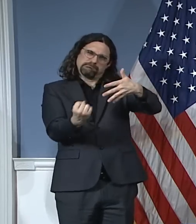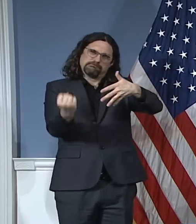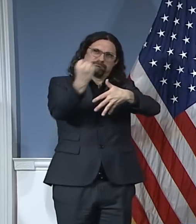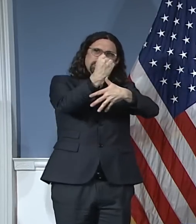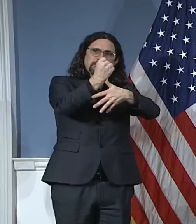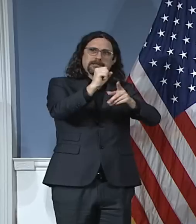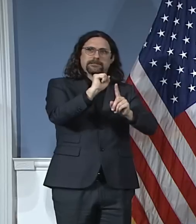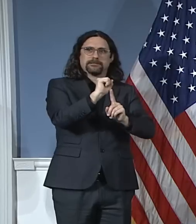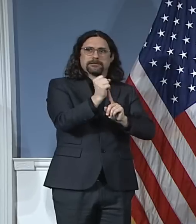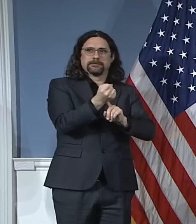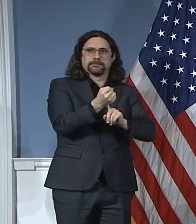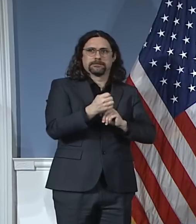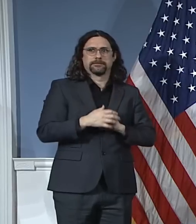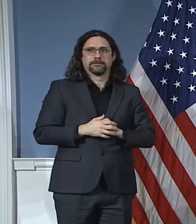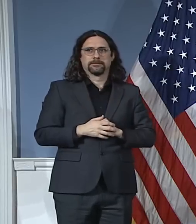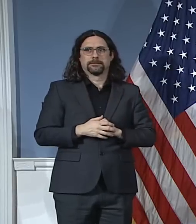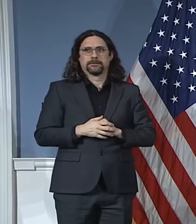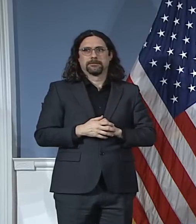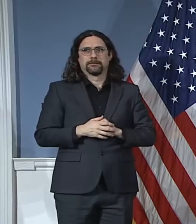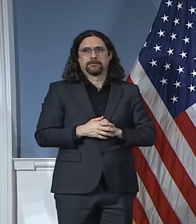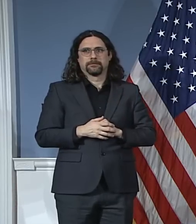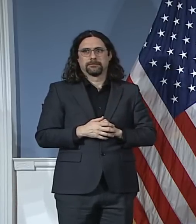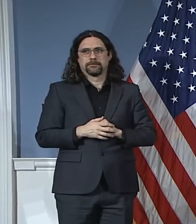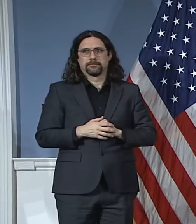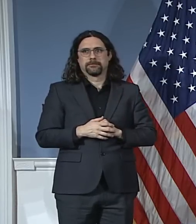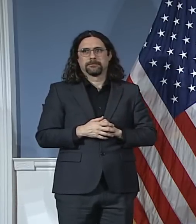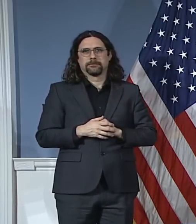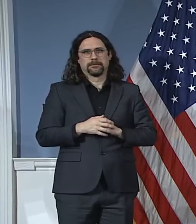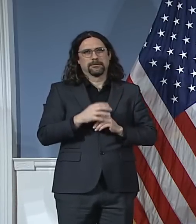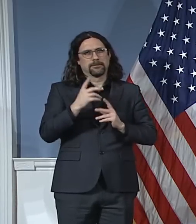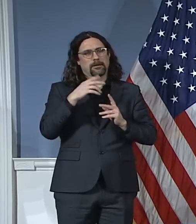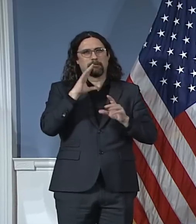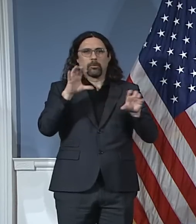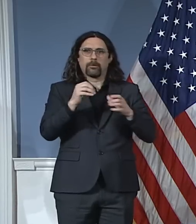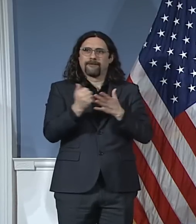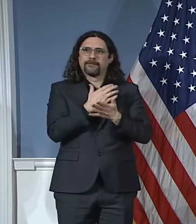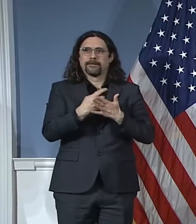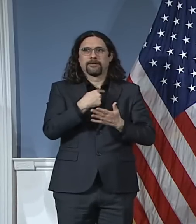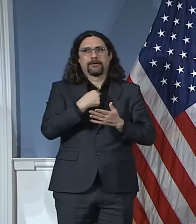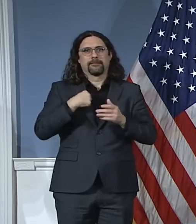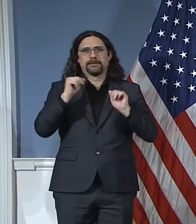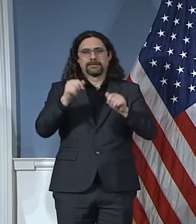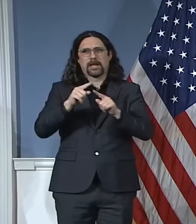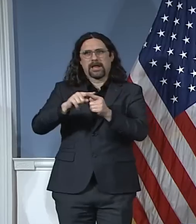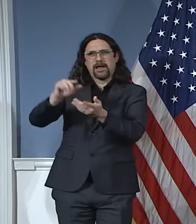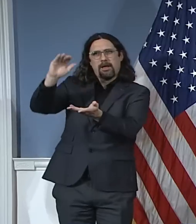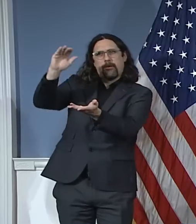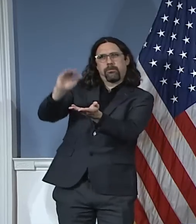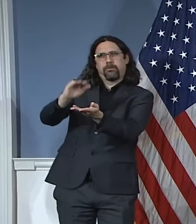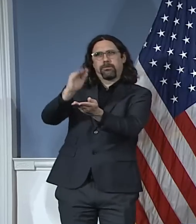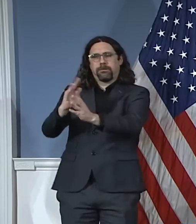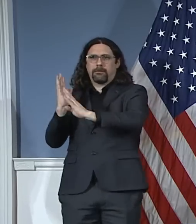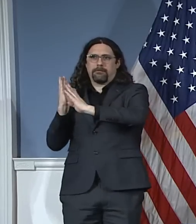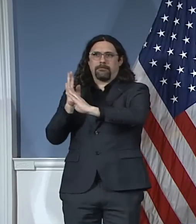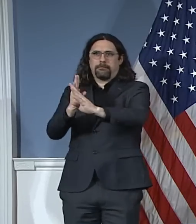been fully focused on priority needs, structural needs to keep our health system going, to reach those in greatest danger. It